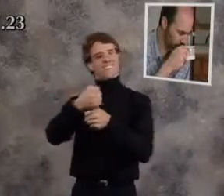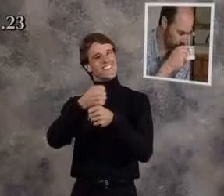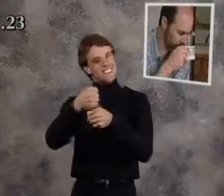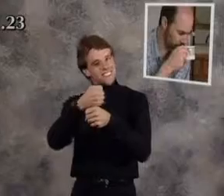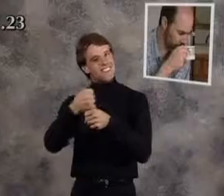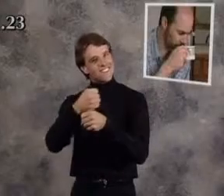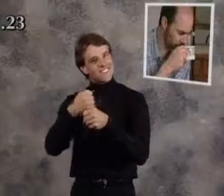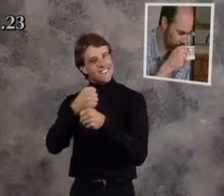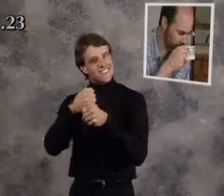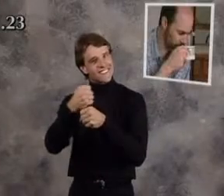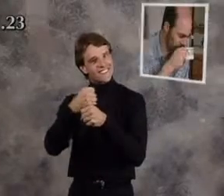Coffee.